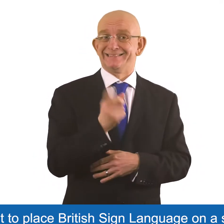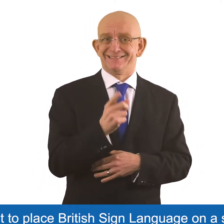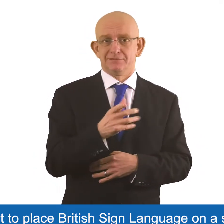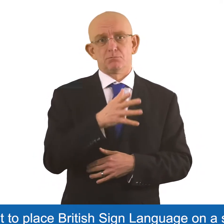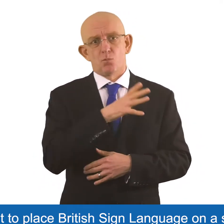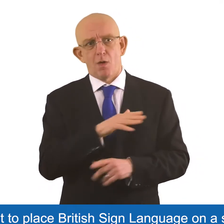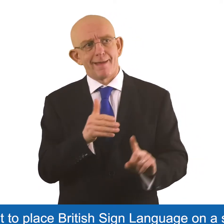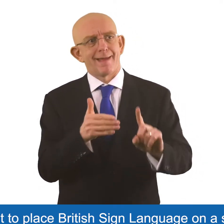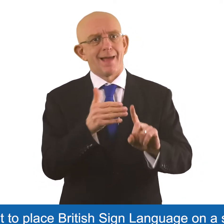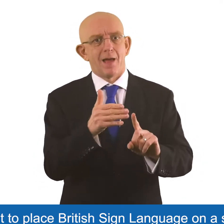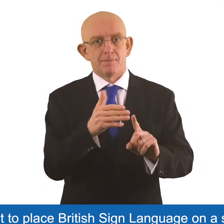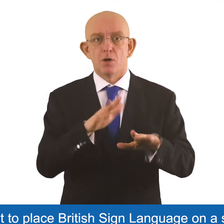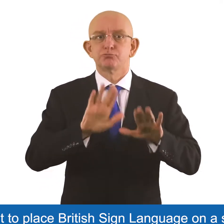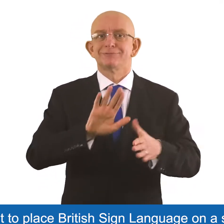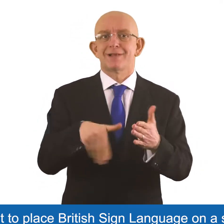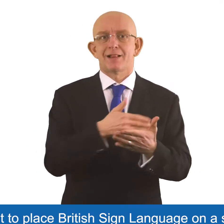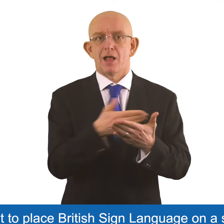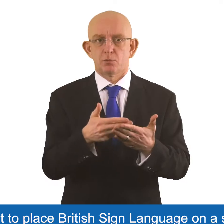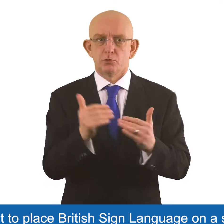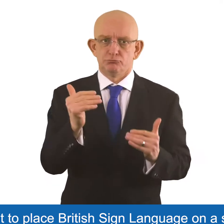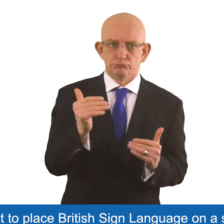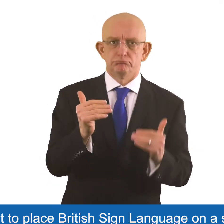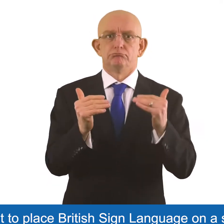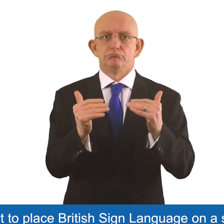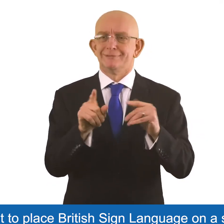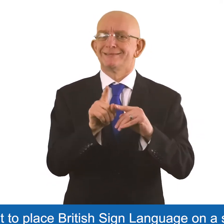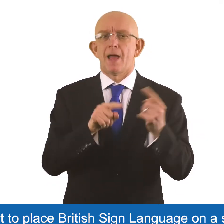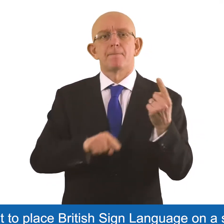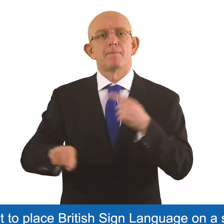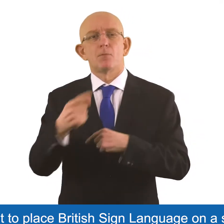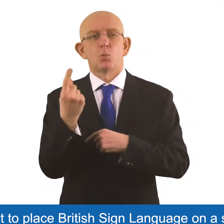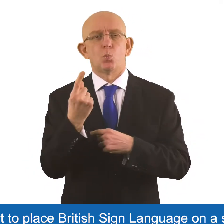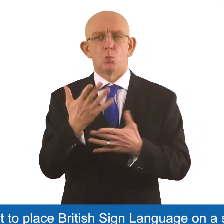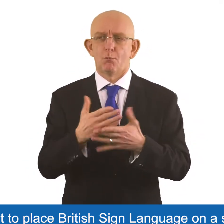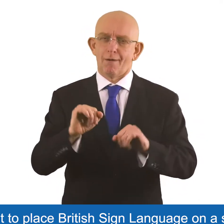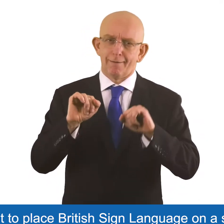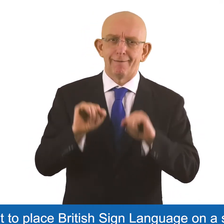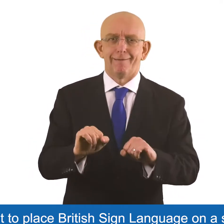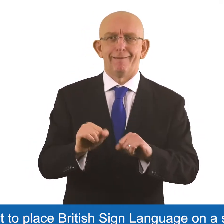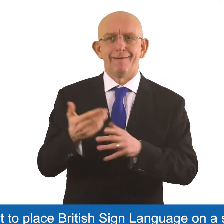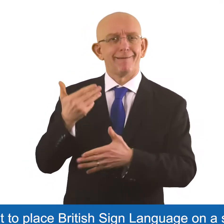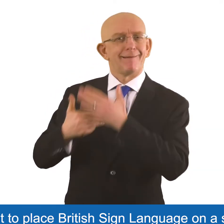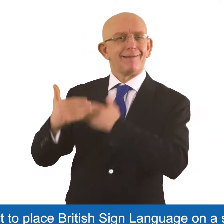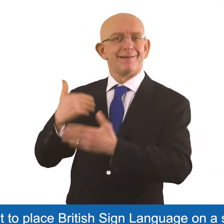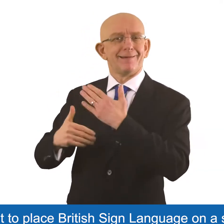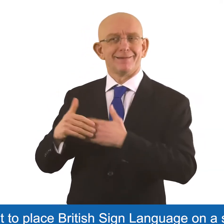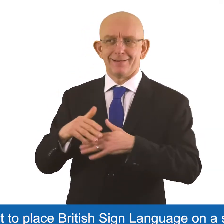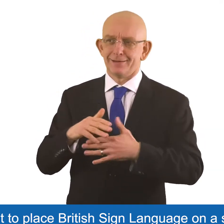This sought to place British Sign Language on a similar level to many indigenous languages of the United Kingdom,